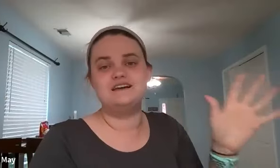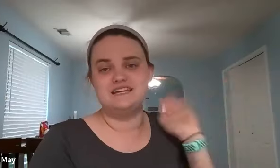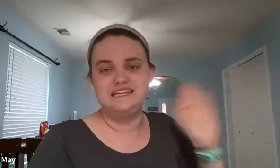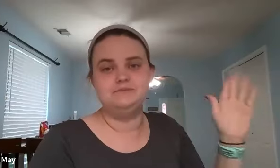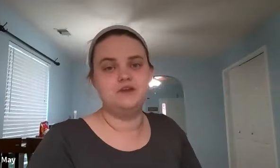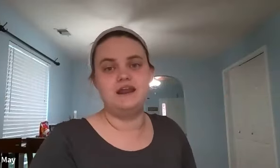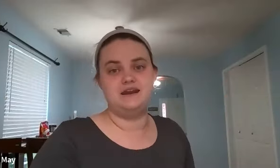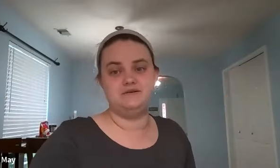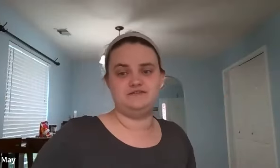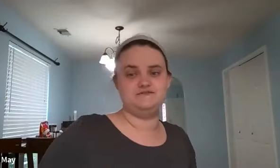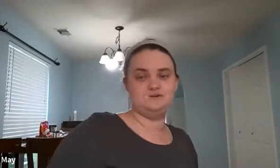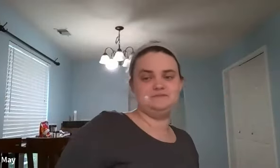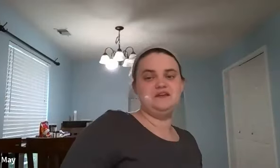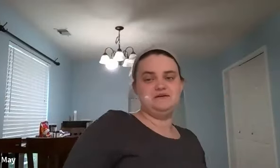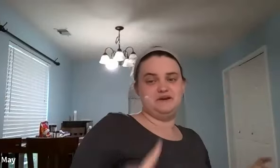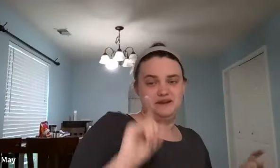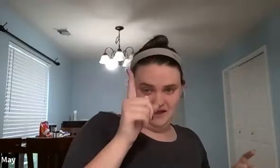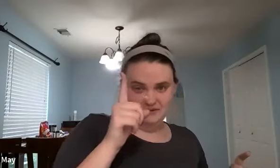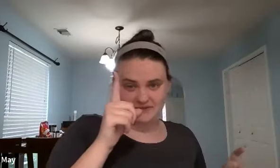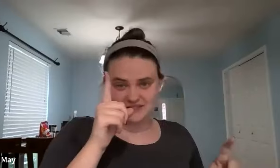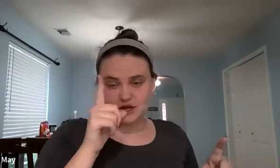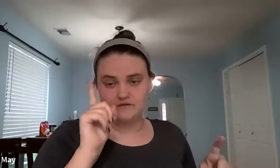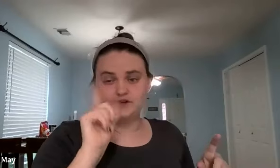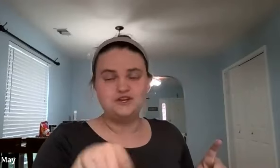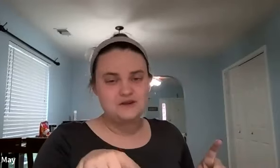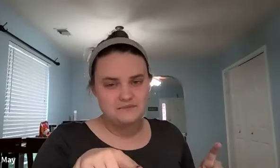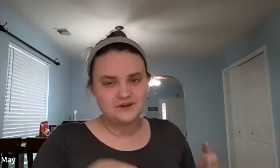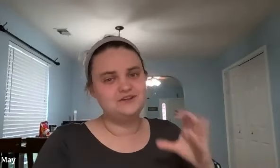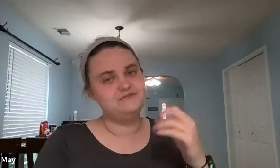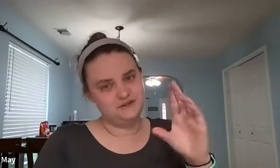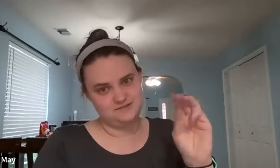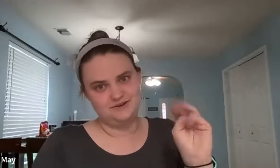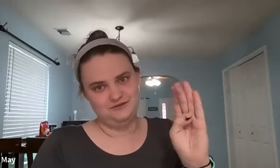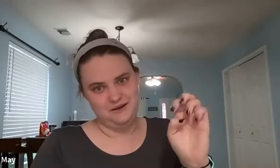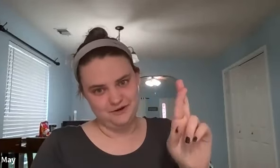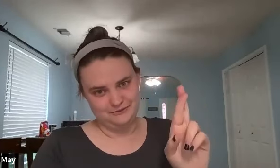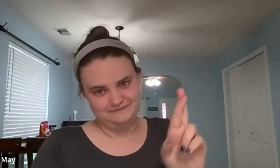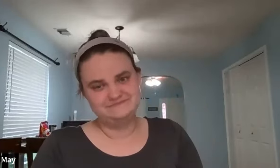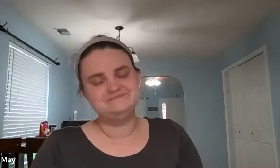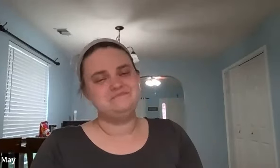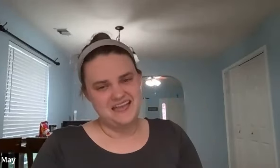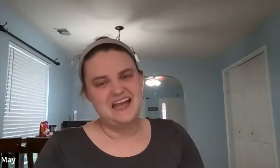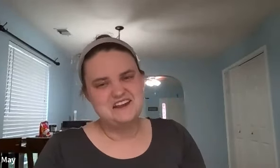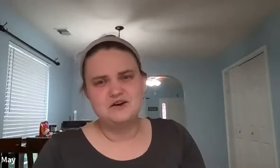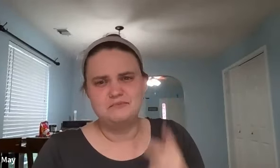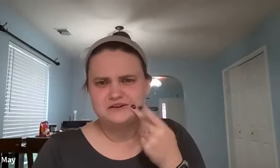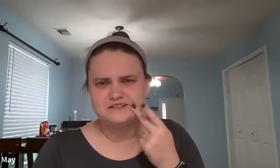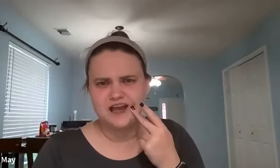that I keep not adding breakfast food. But so for cucumber, you fingerspell cucumber. I know pickles got it,